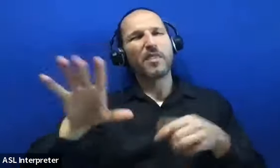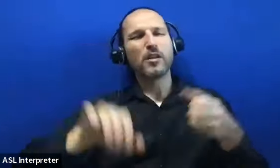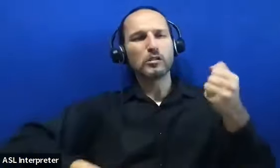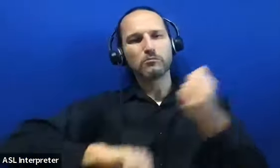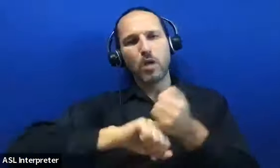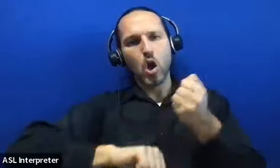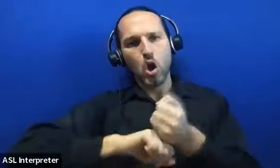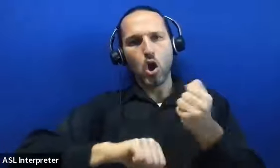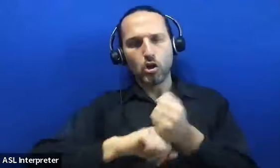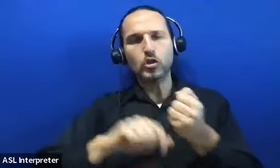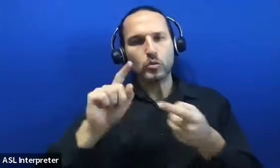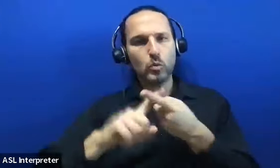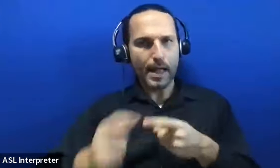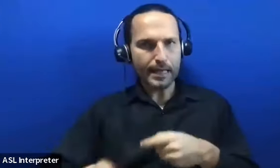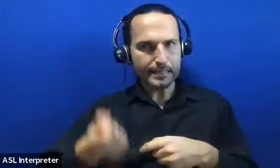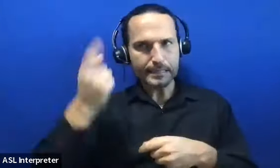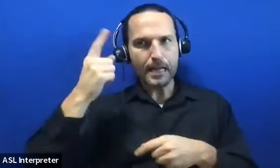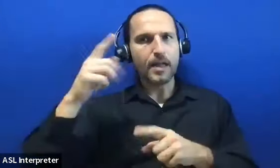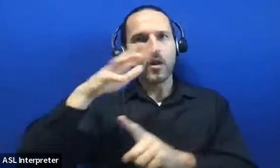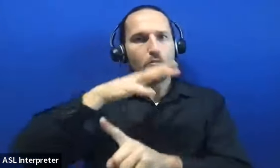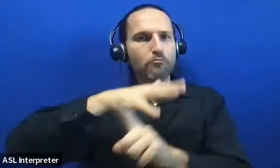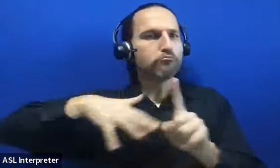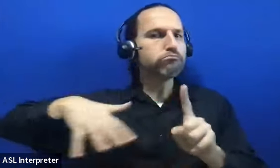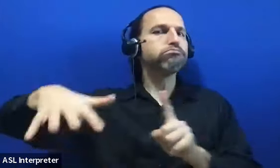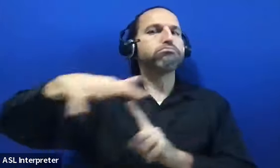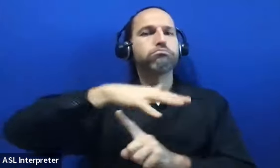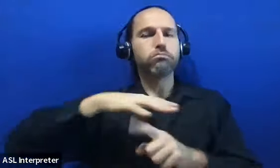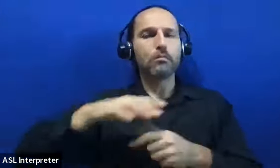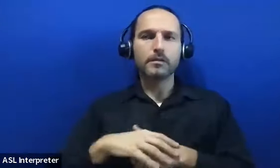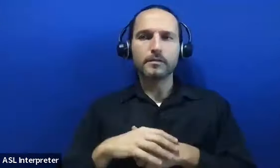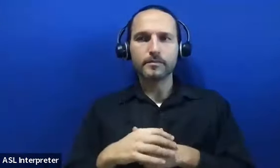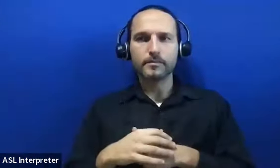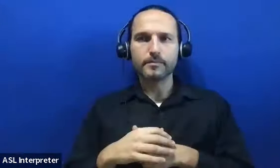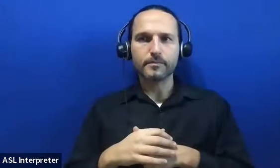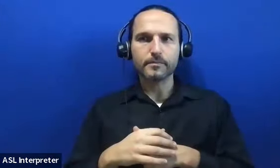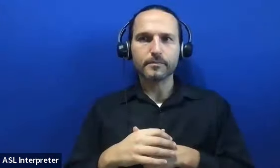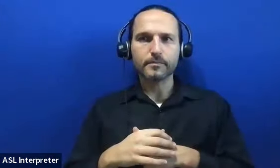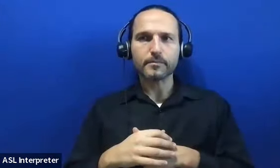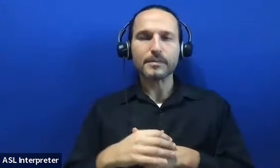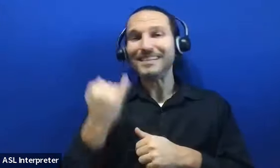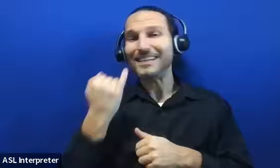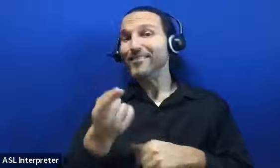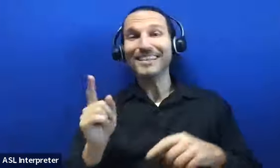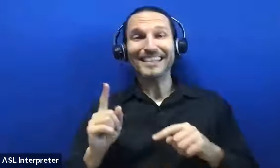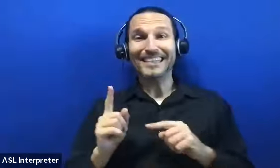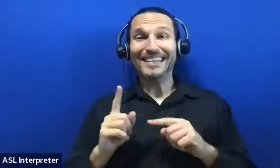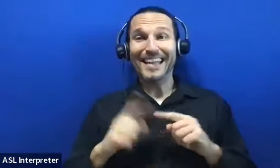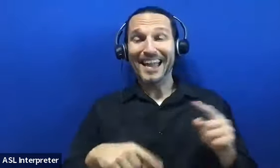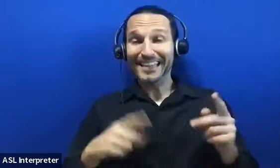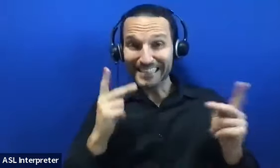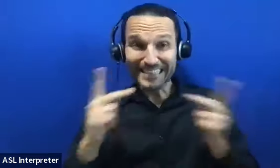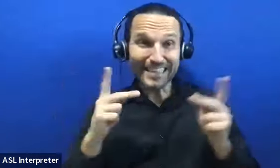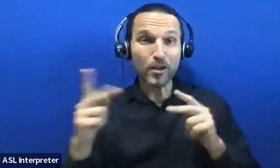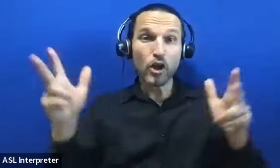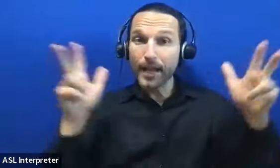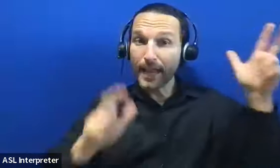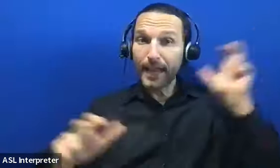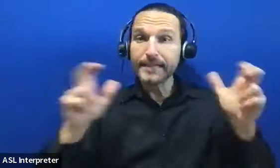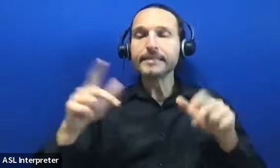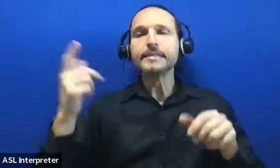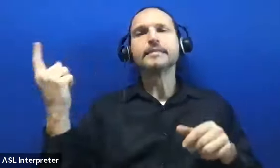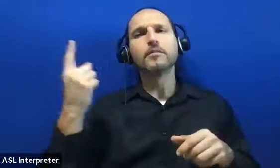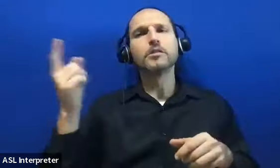to be able to understand what's going on. You know, if you aren't able to see or hear well and someone